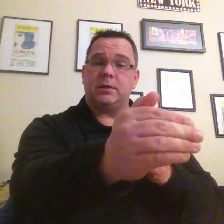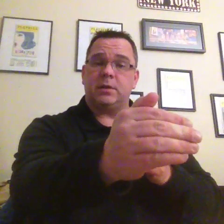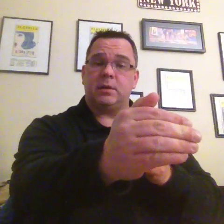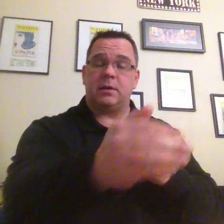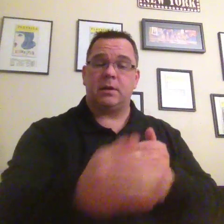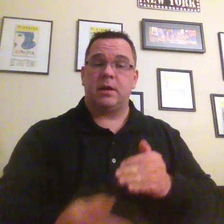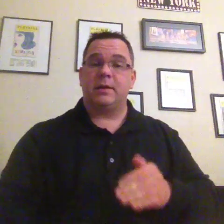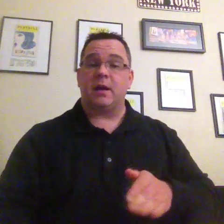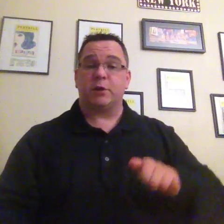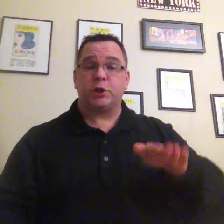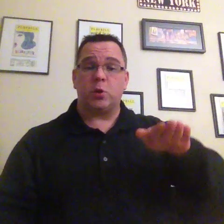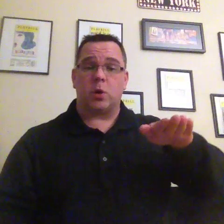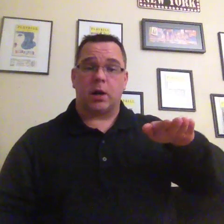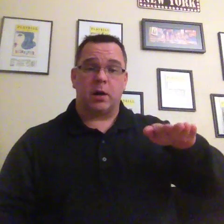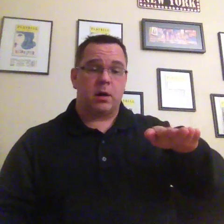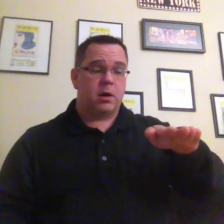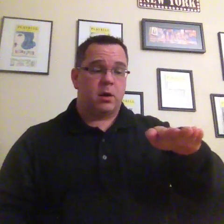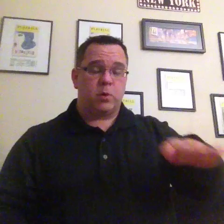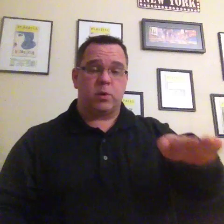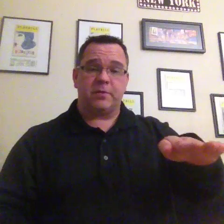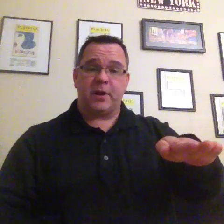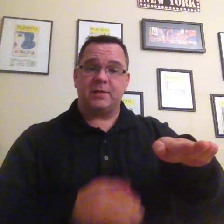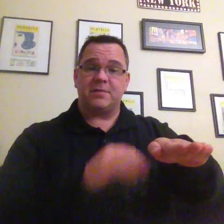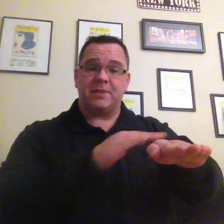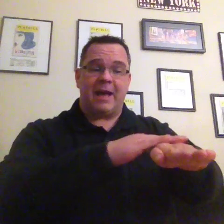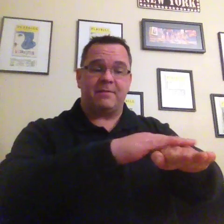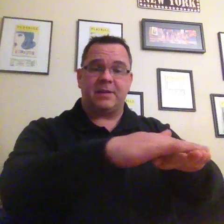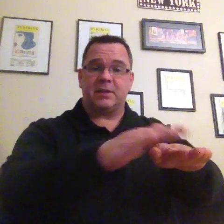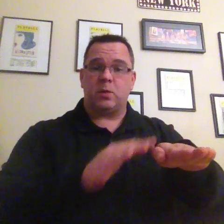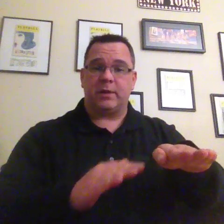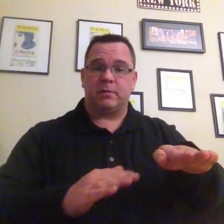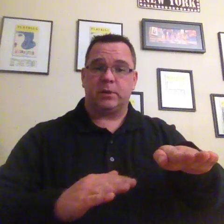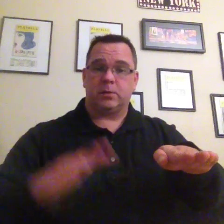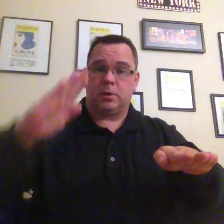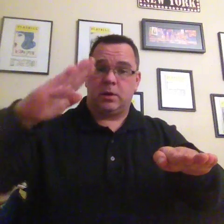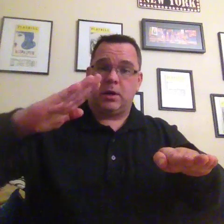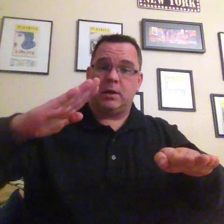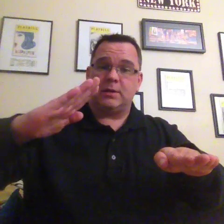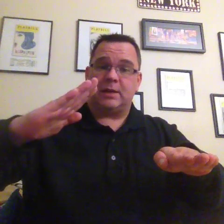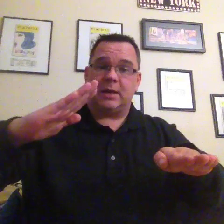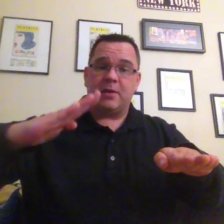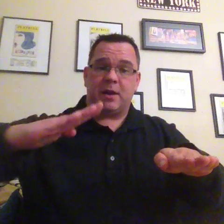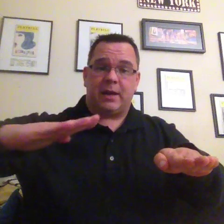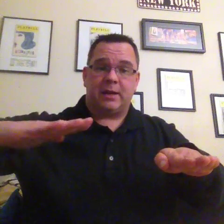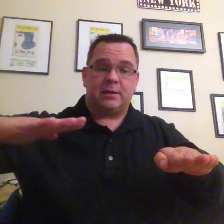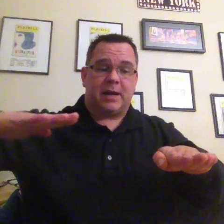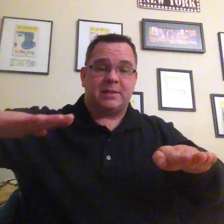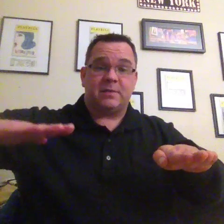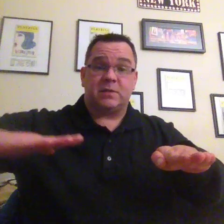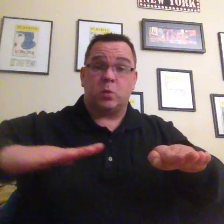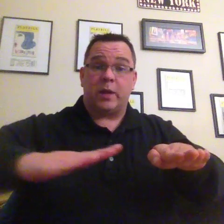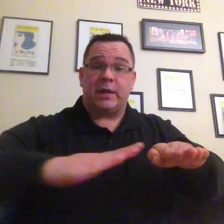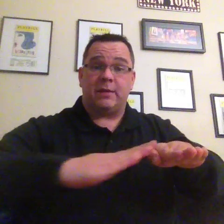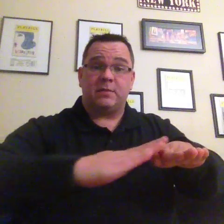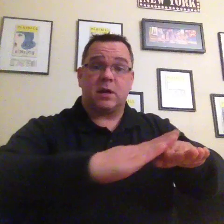Beyond. Now for sure, put one of your hands flat facing away from you. Take the other hand as if it's the waves